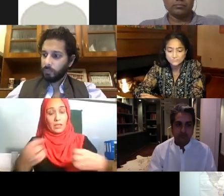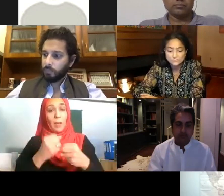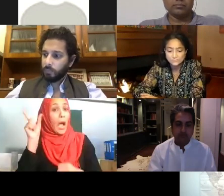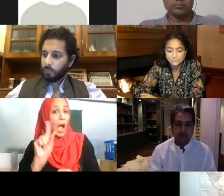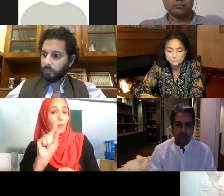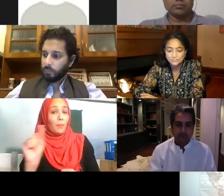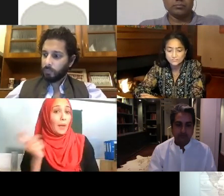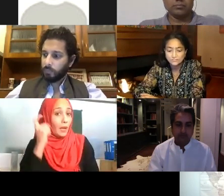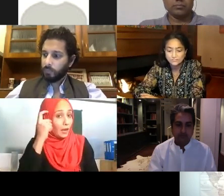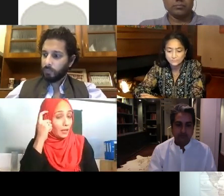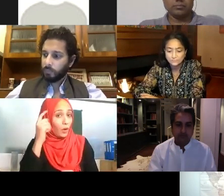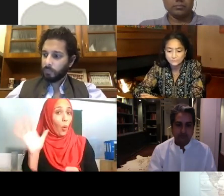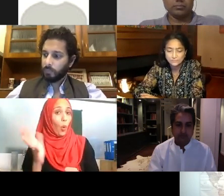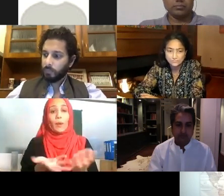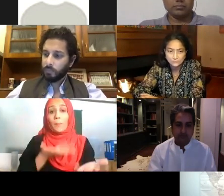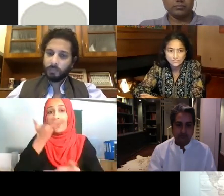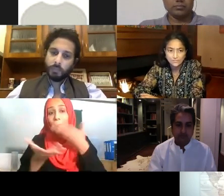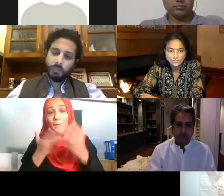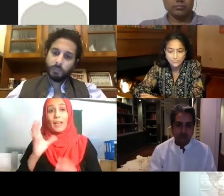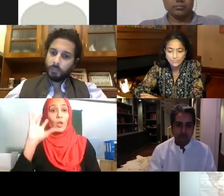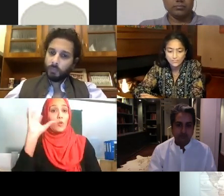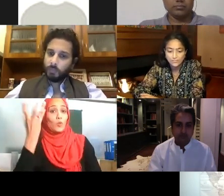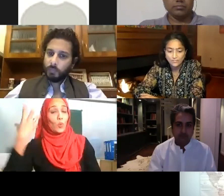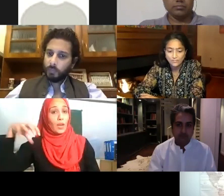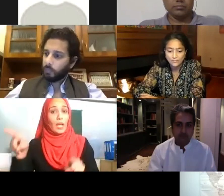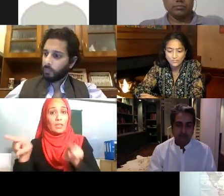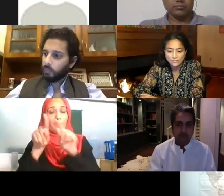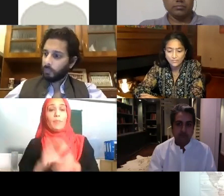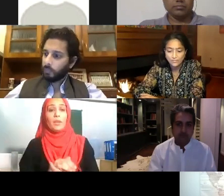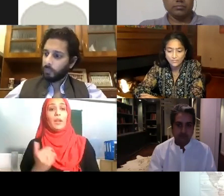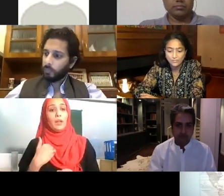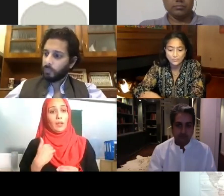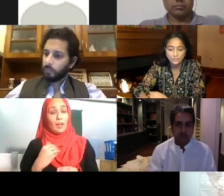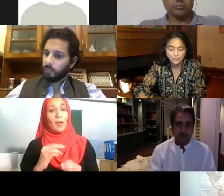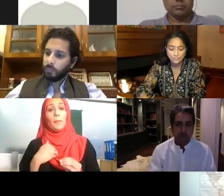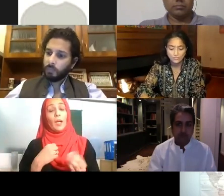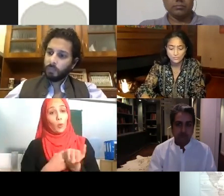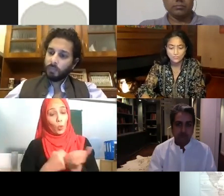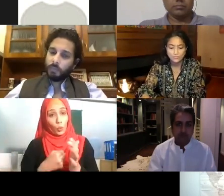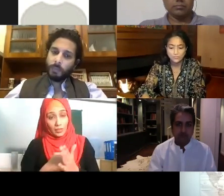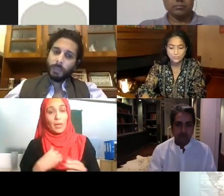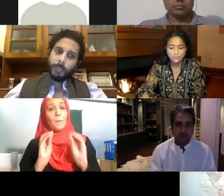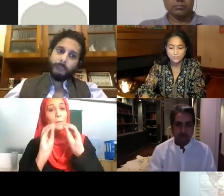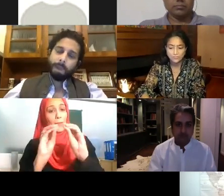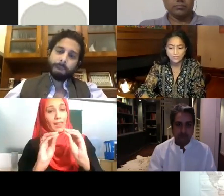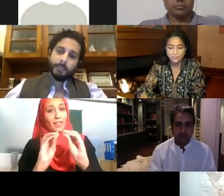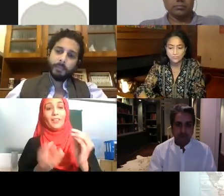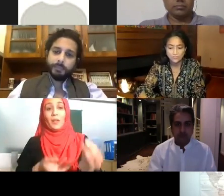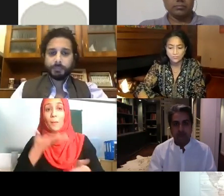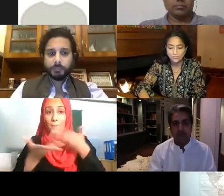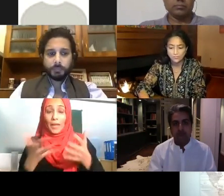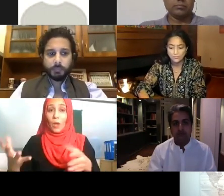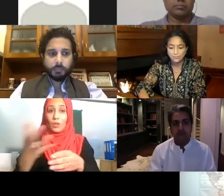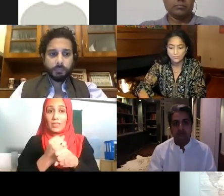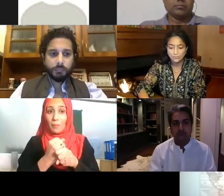world. And I will be moderating and facilitating this conversation. This conversation will also be